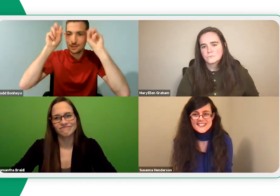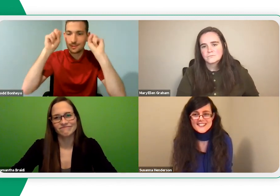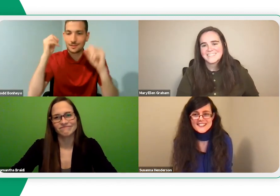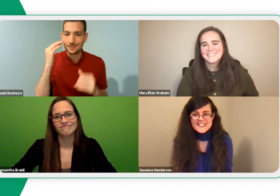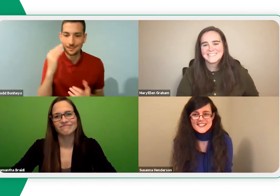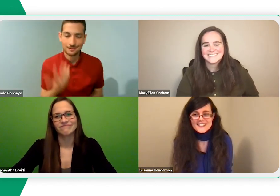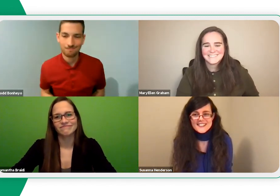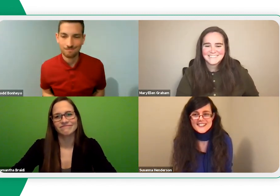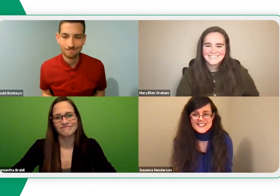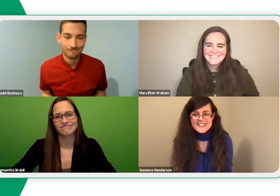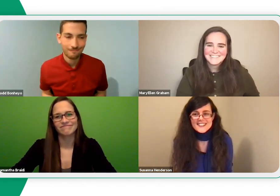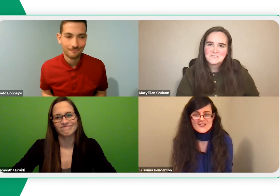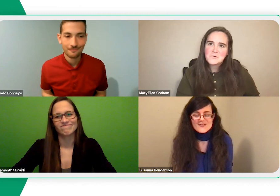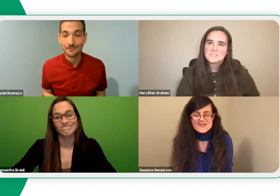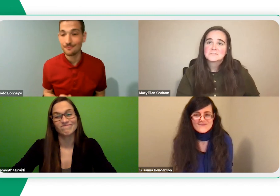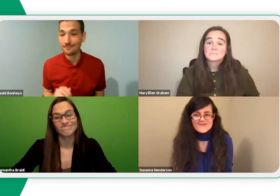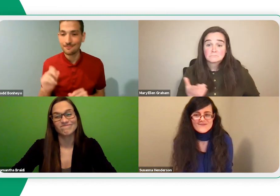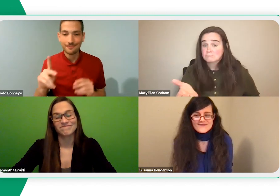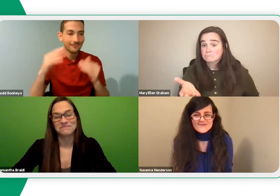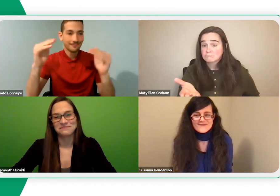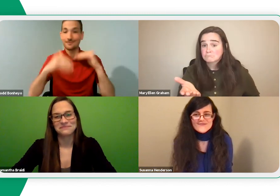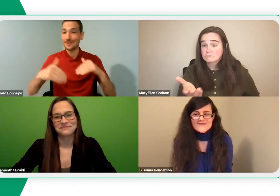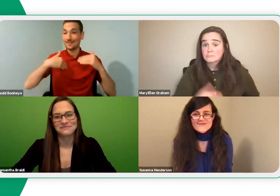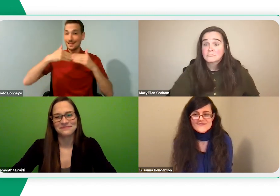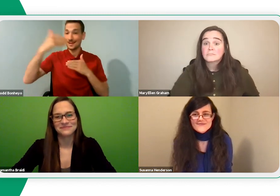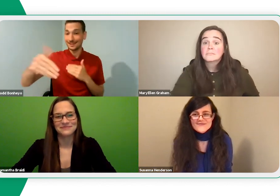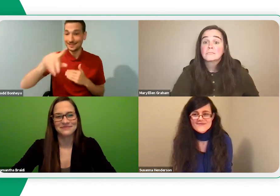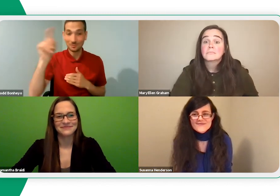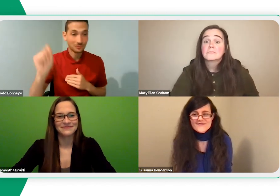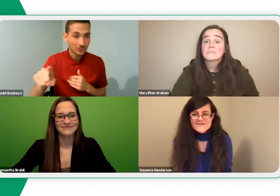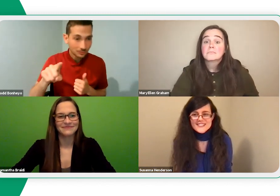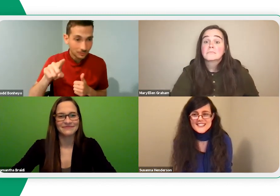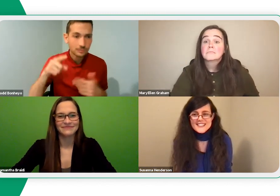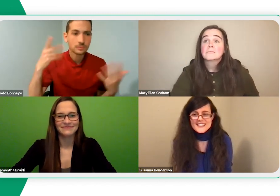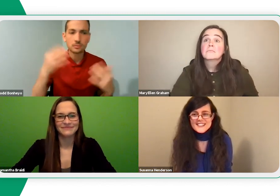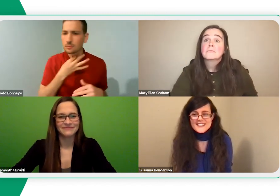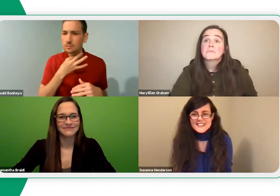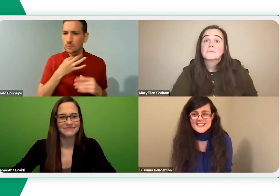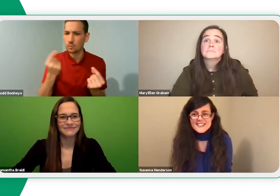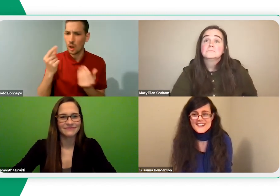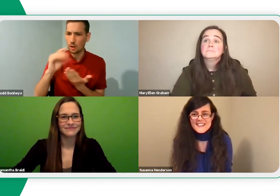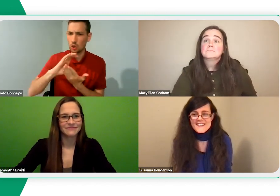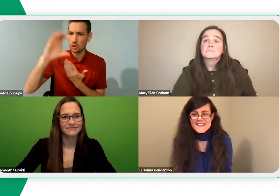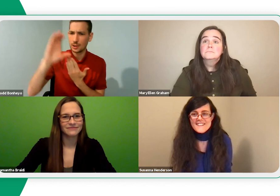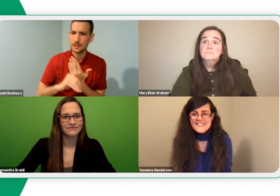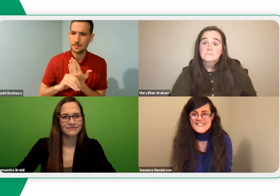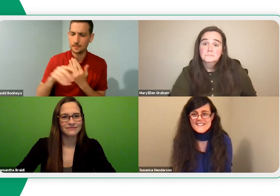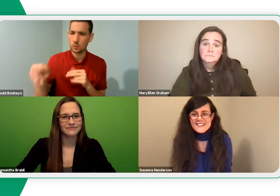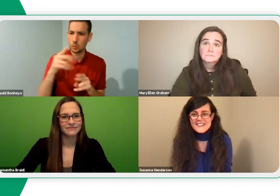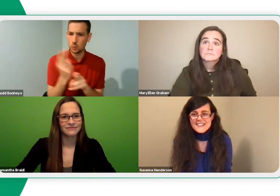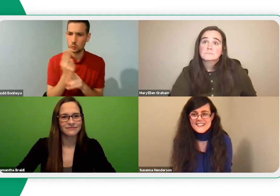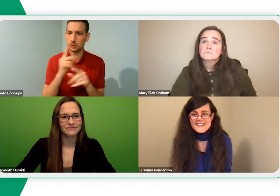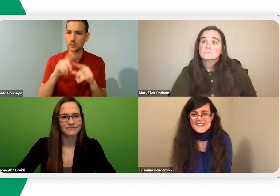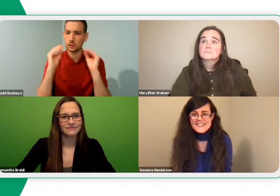little more information, I think students would retain the information more. All right, moving on to our next question. Somebody